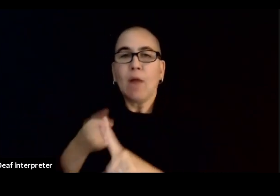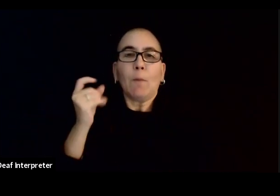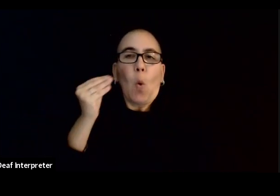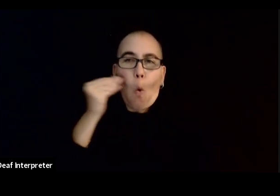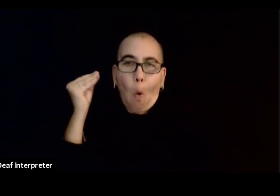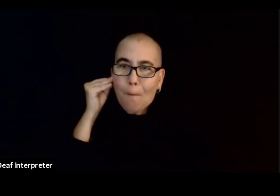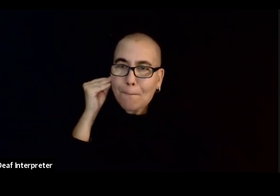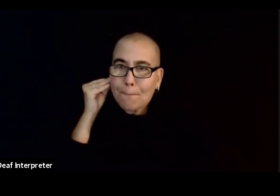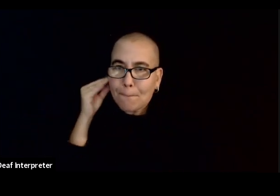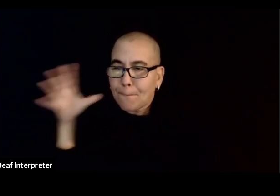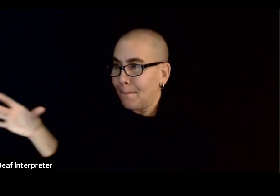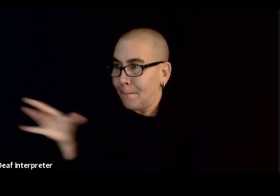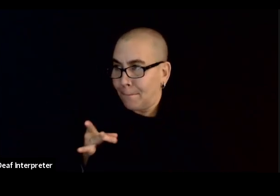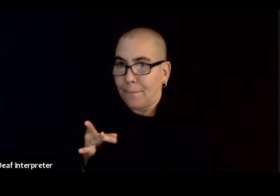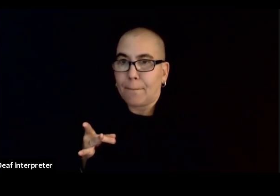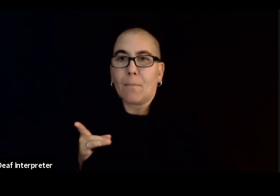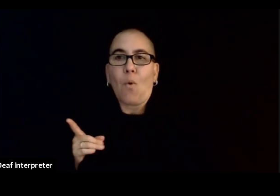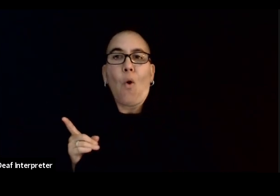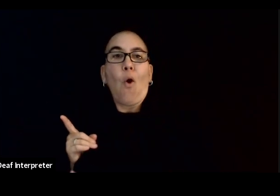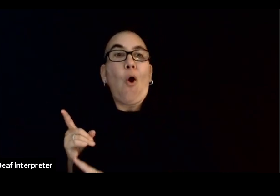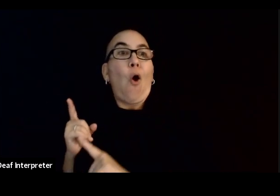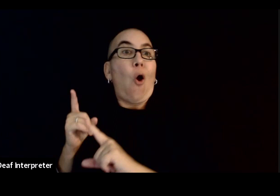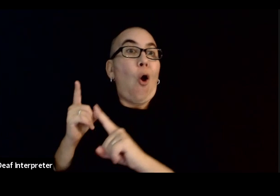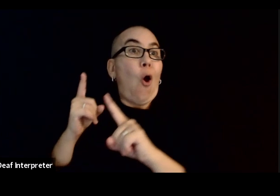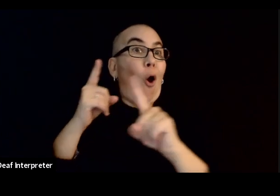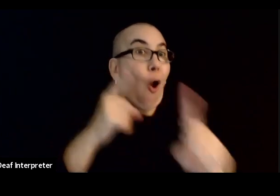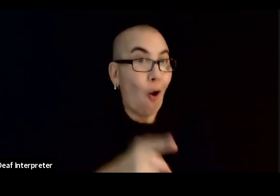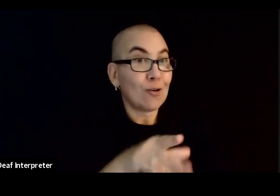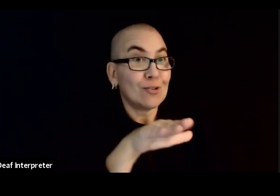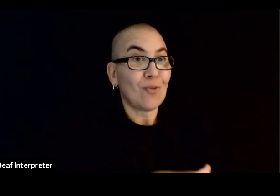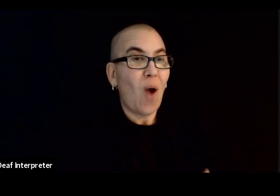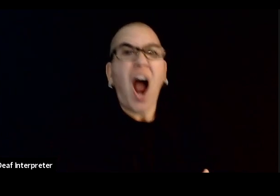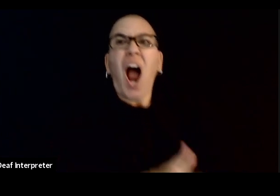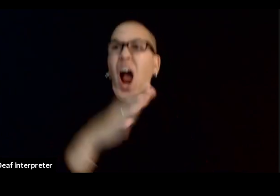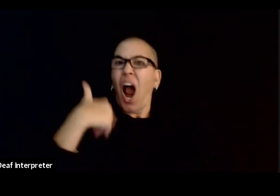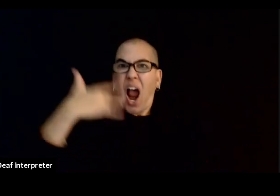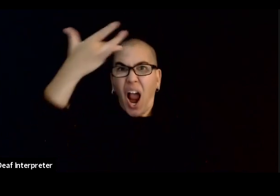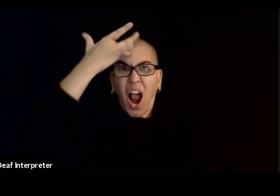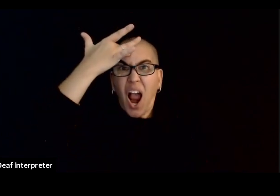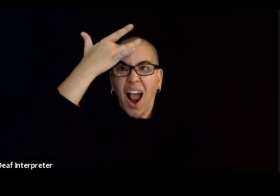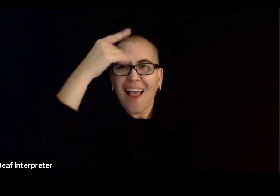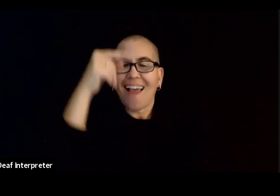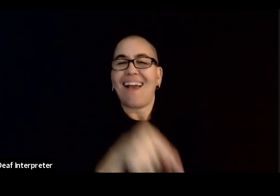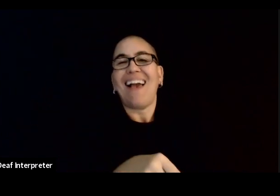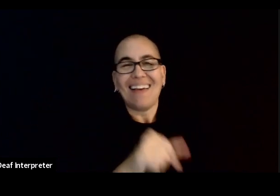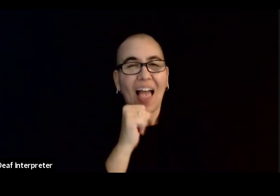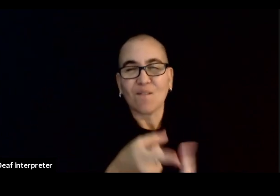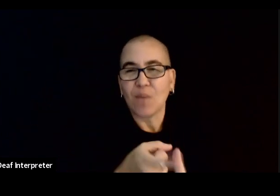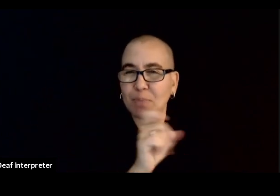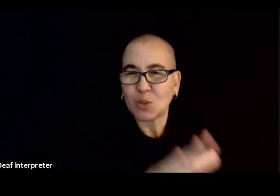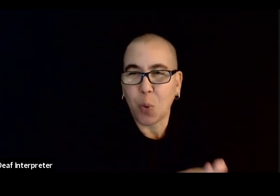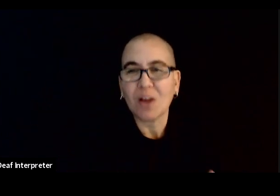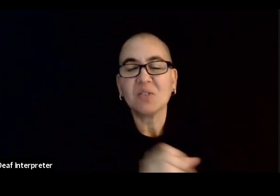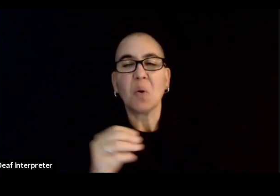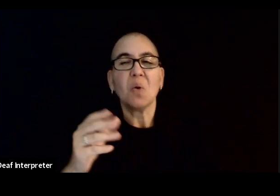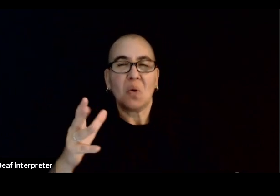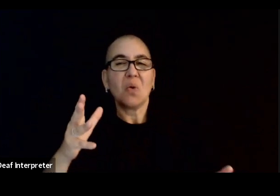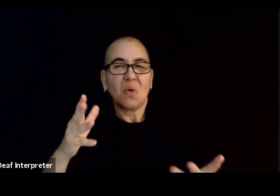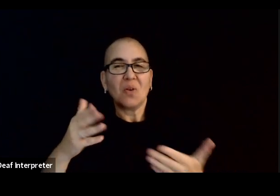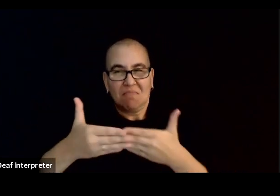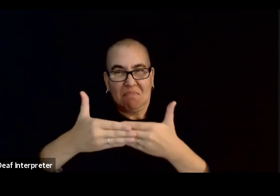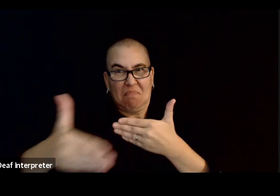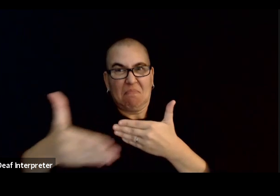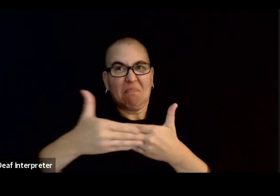information that we have on schools will be coming out and be available on our website, I believe, this Thursday.